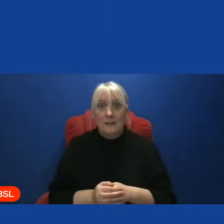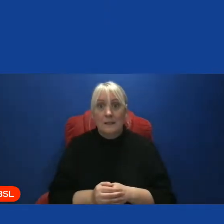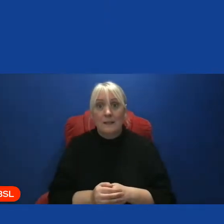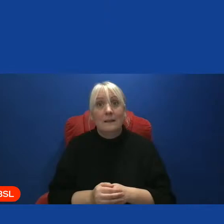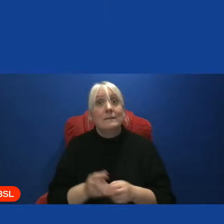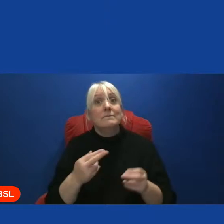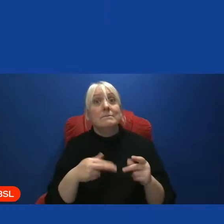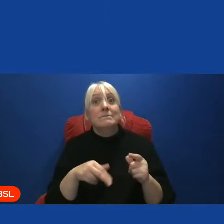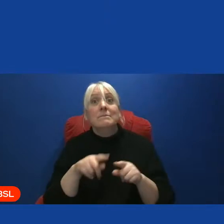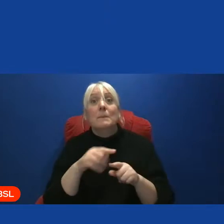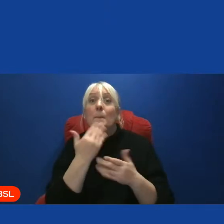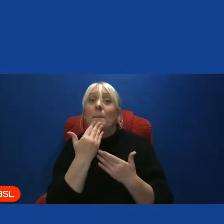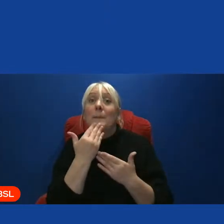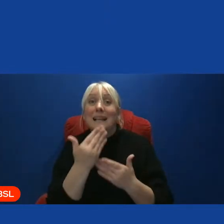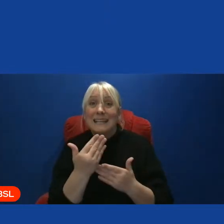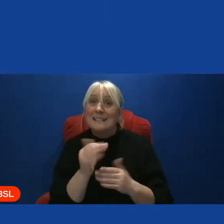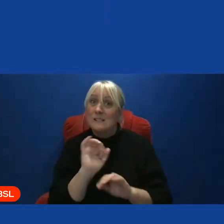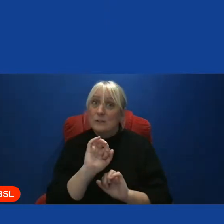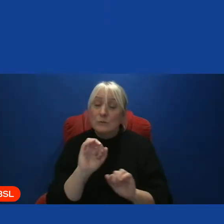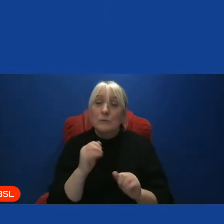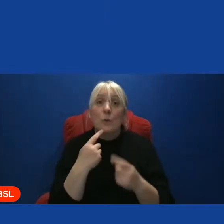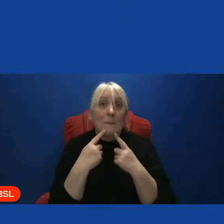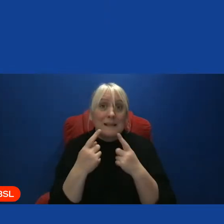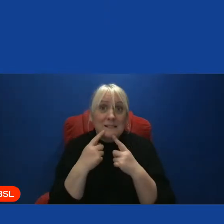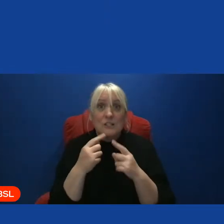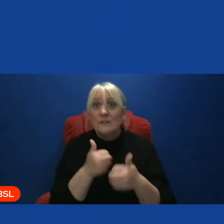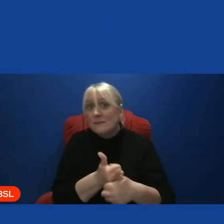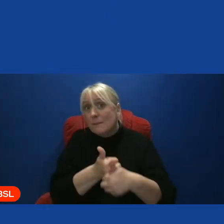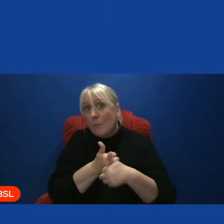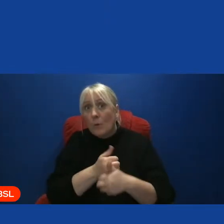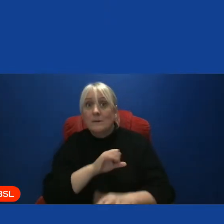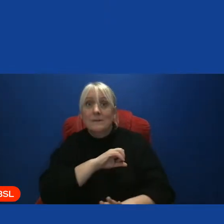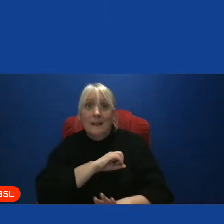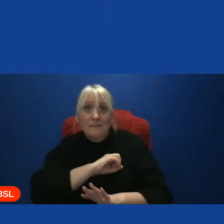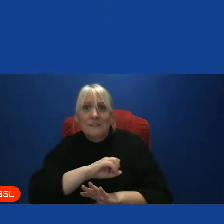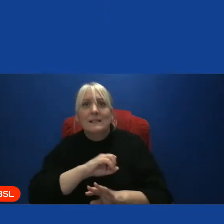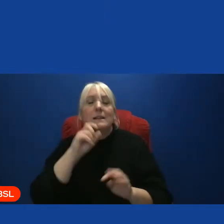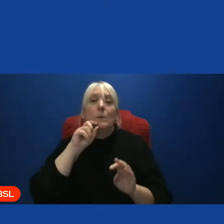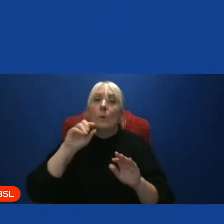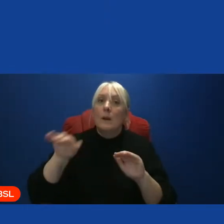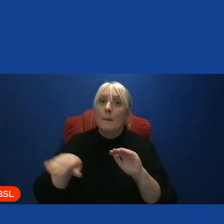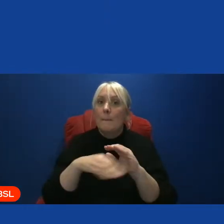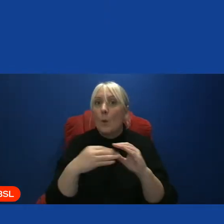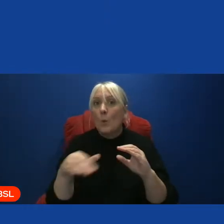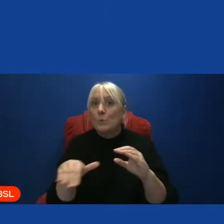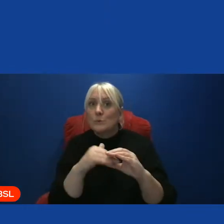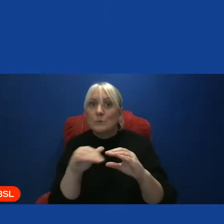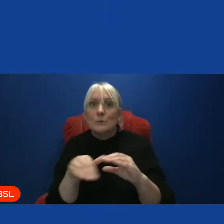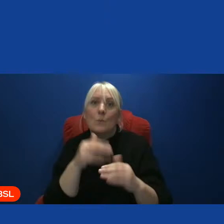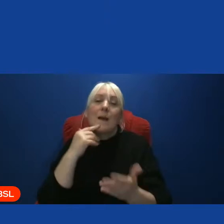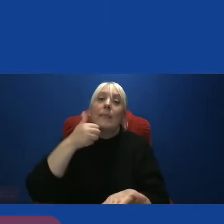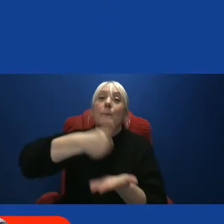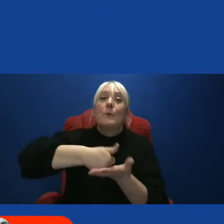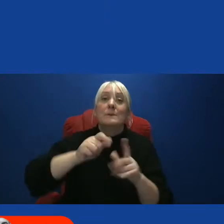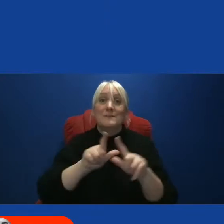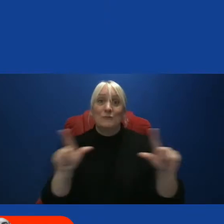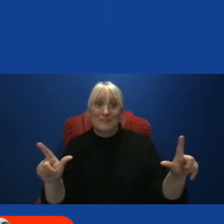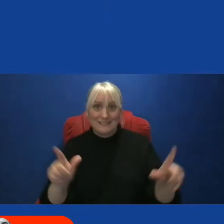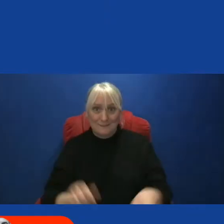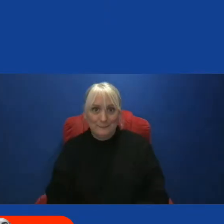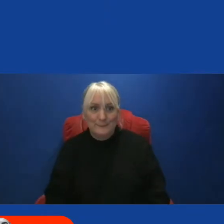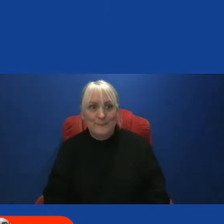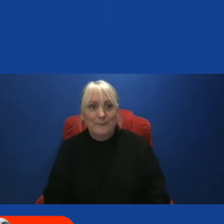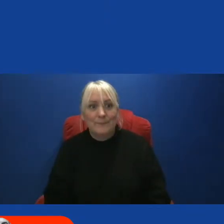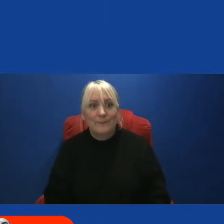if you do keep the messages of support and solidarity coming, and they will get flashed up across the bottom of the screen. And thank you